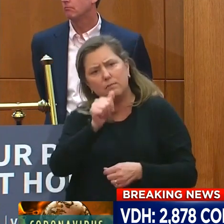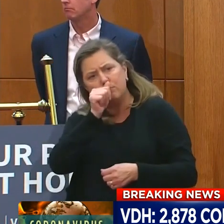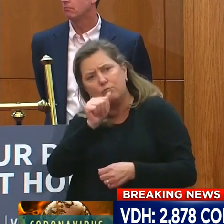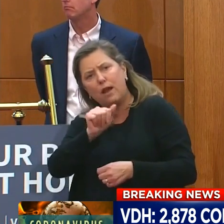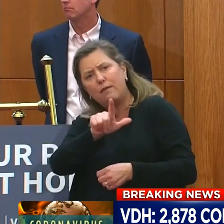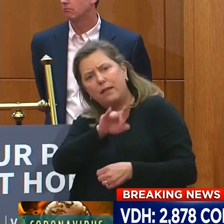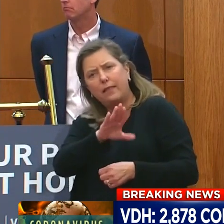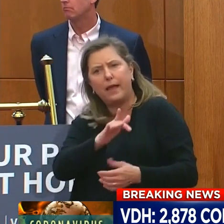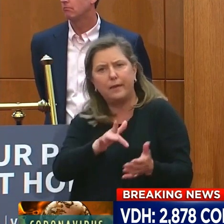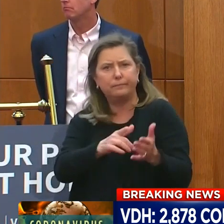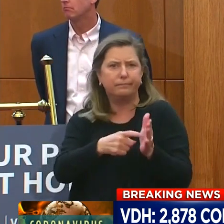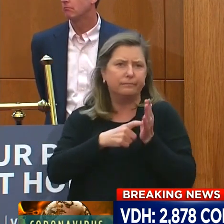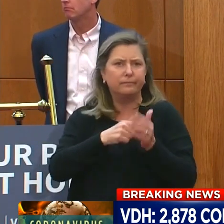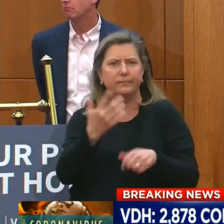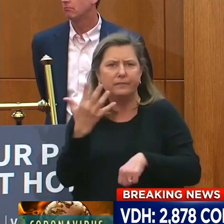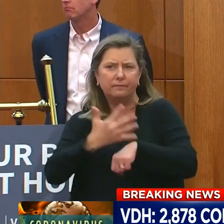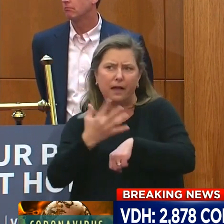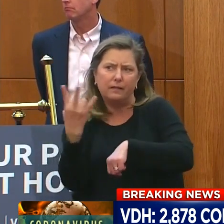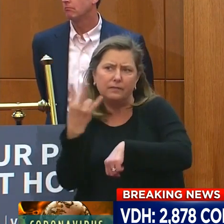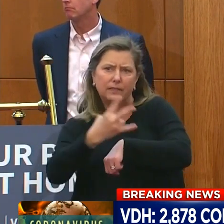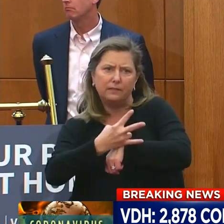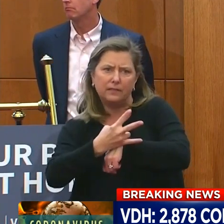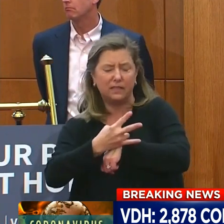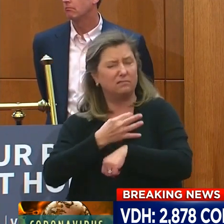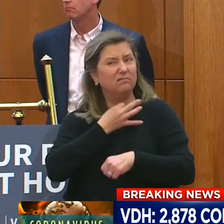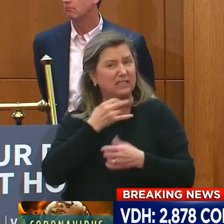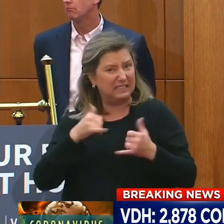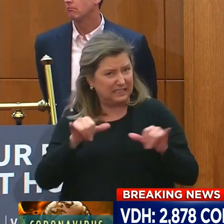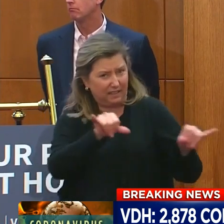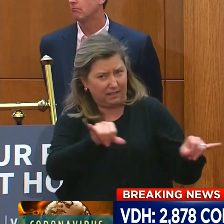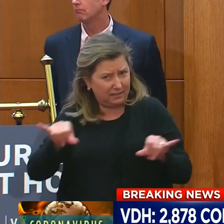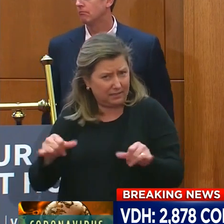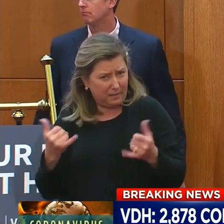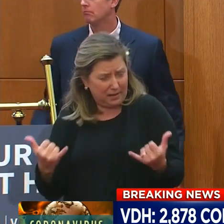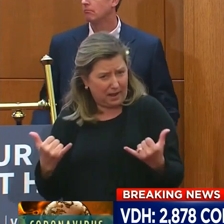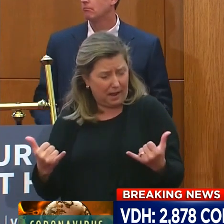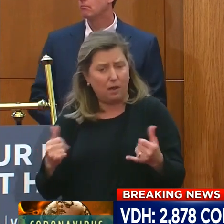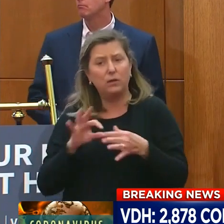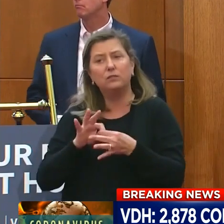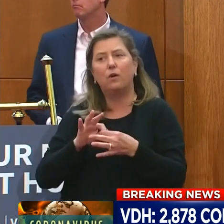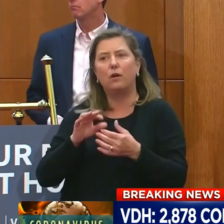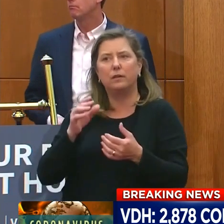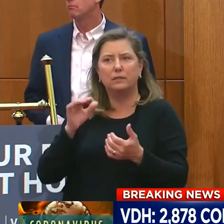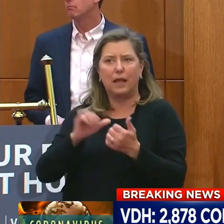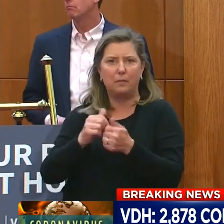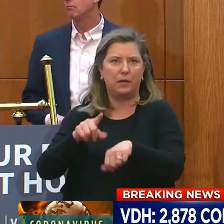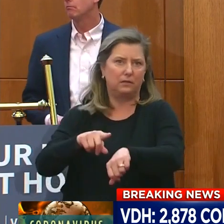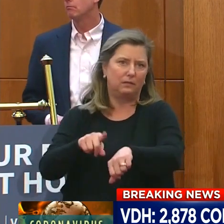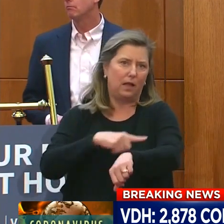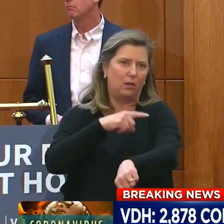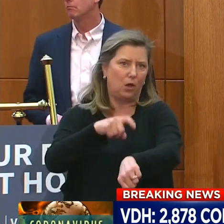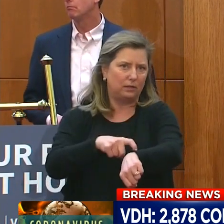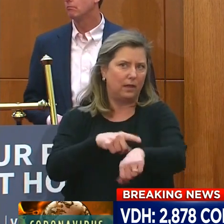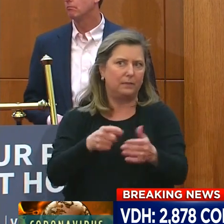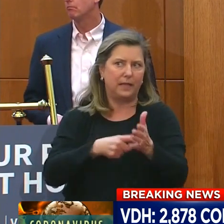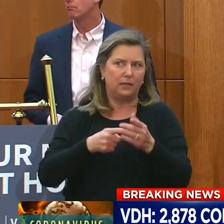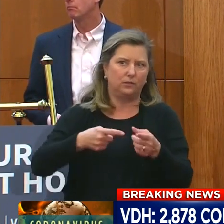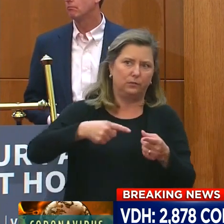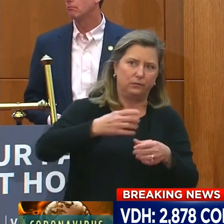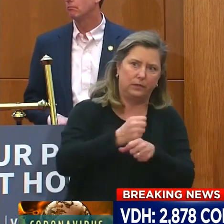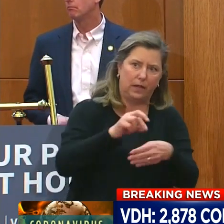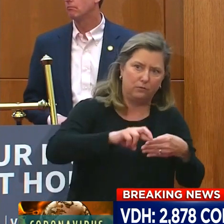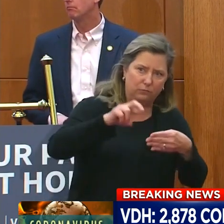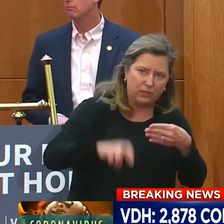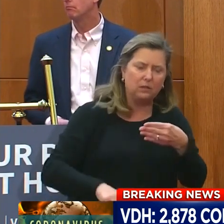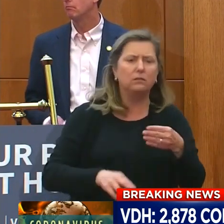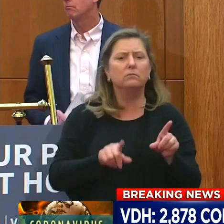to 7 days. So can you speak to, is that still the case in terms of the lag on the private lab ends, and how is that